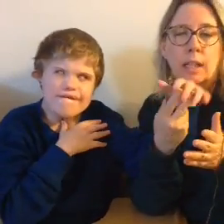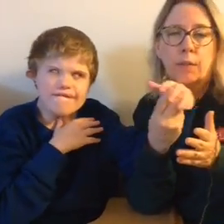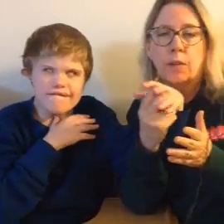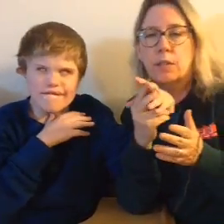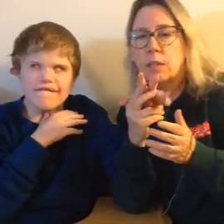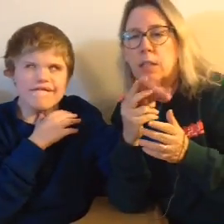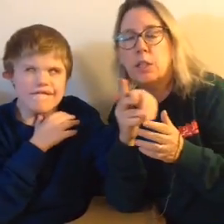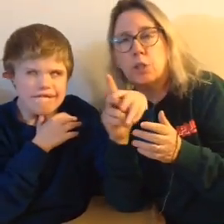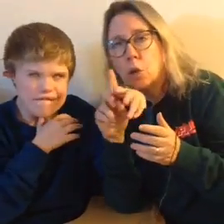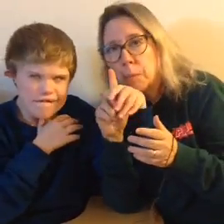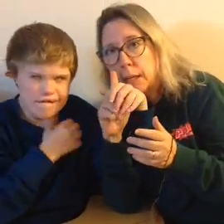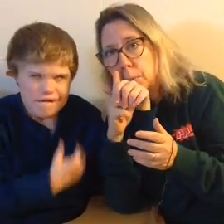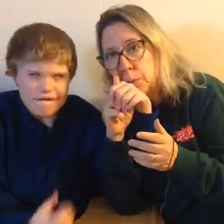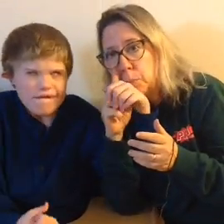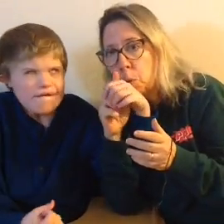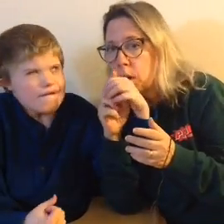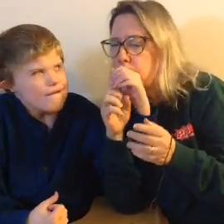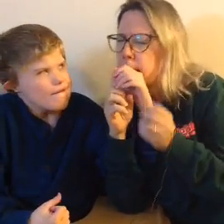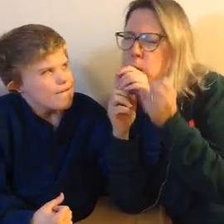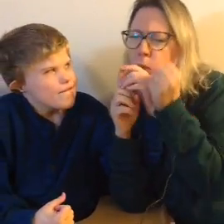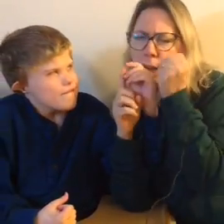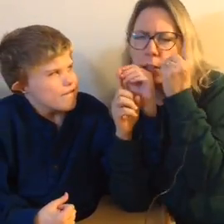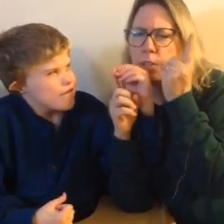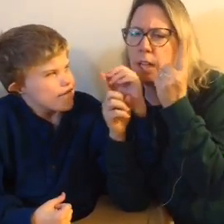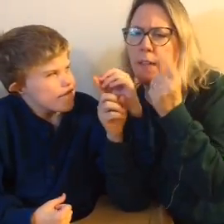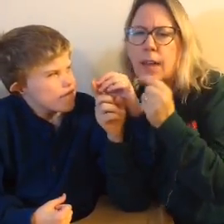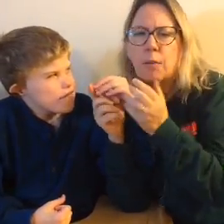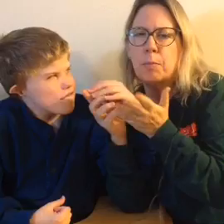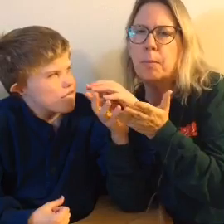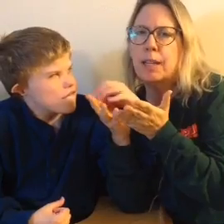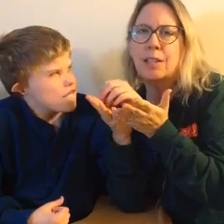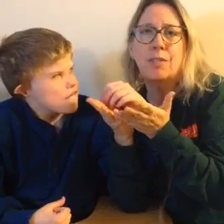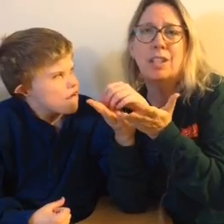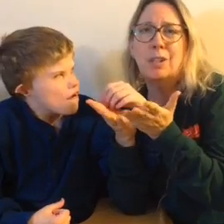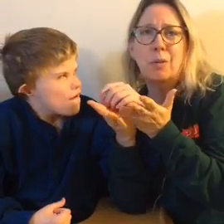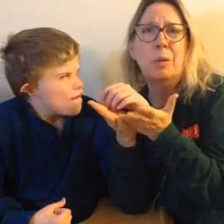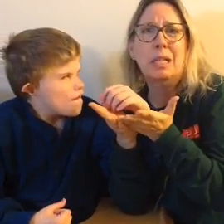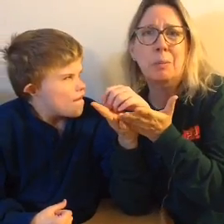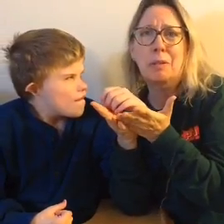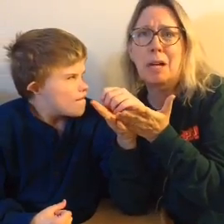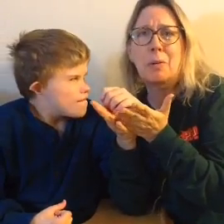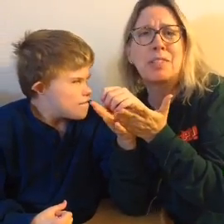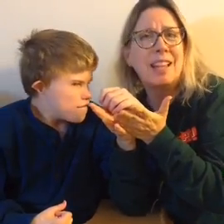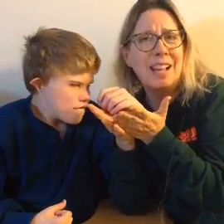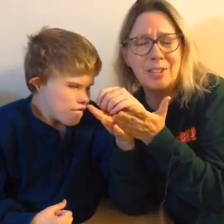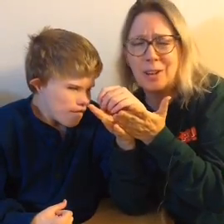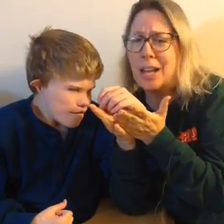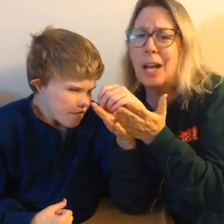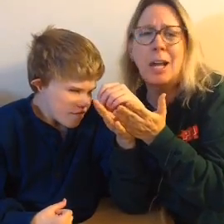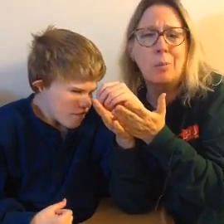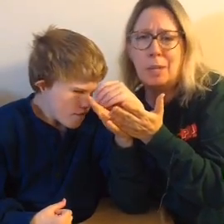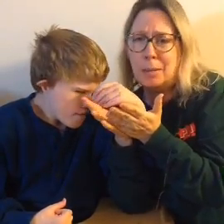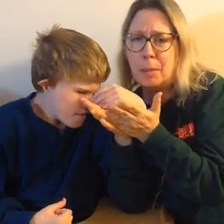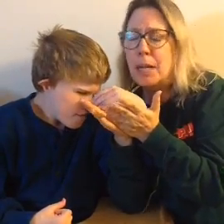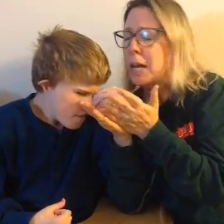for instance, he just told me he was bored, and I totally understand that. We've been making this video for what, a couple of hours now, so I don't blame him.